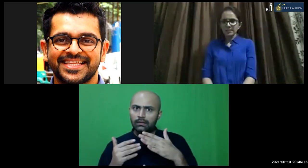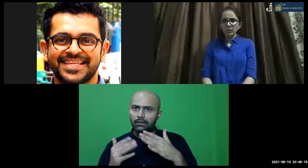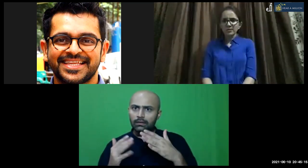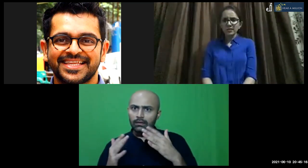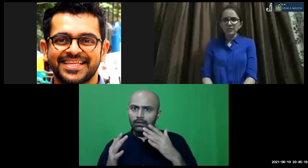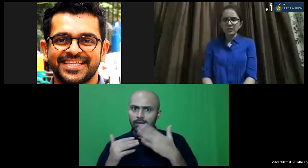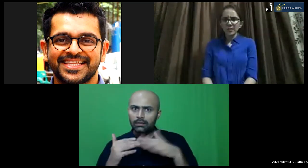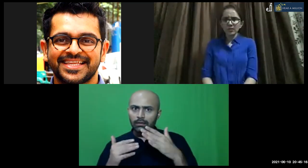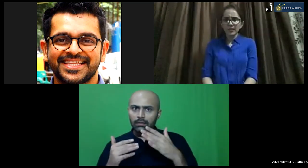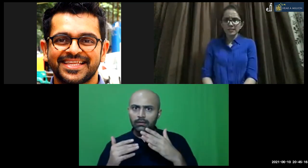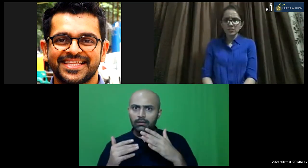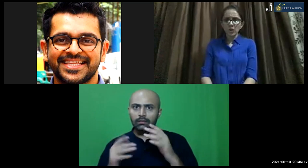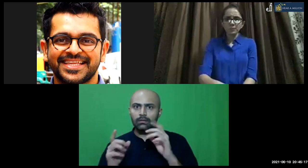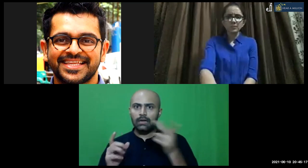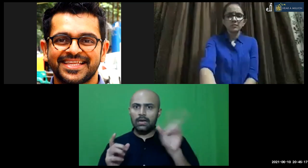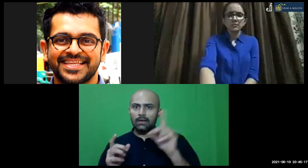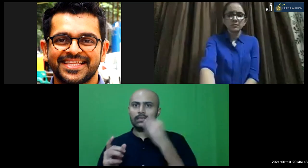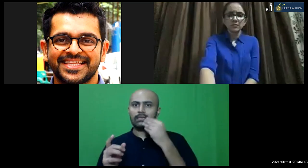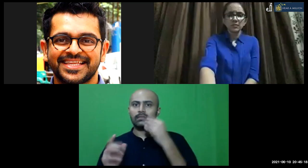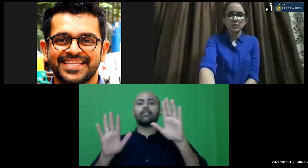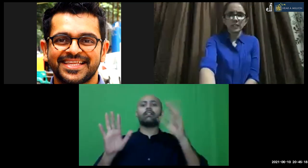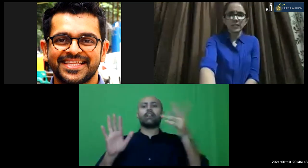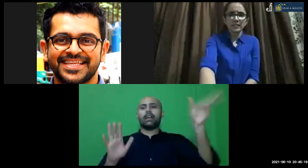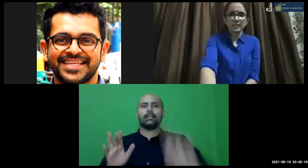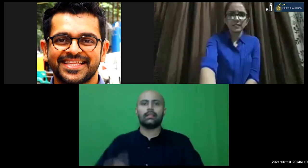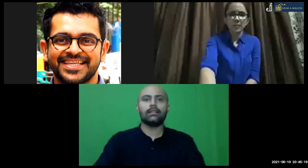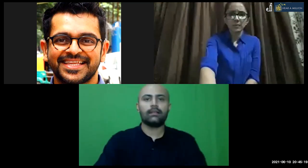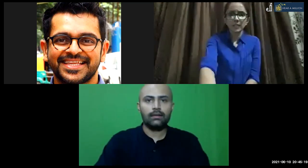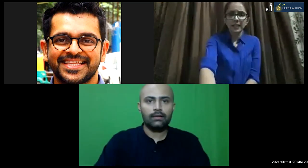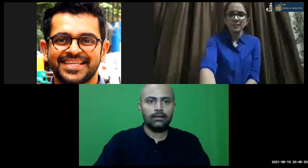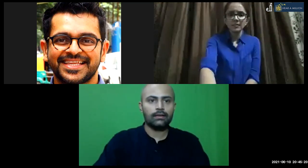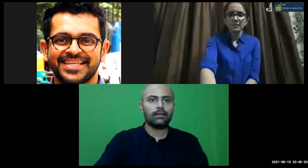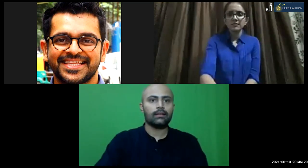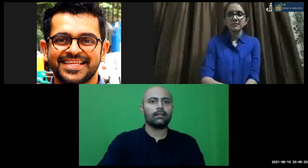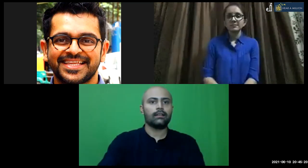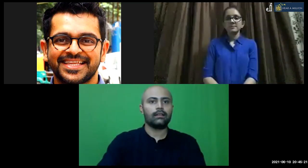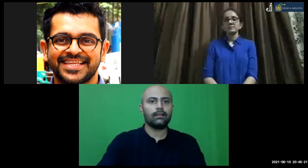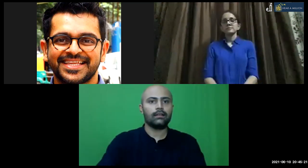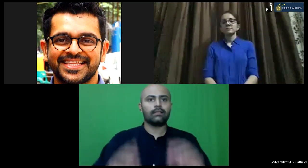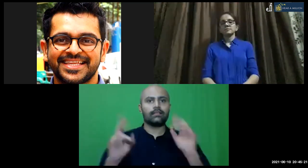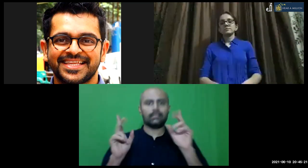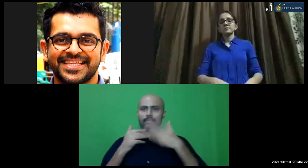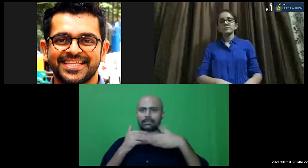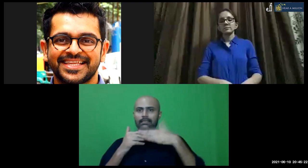Is the poll still continuing or has it stopped? Okay, I think it's come up again.